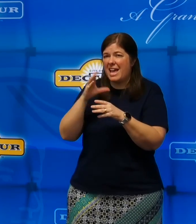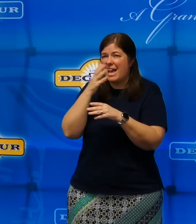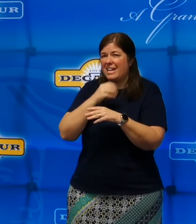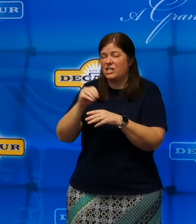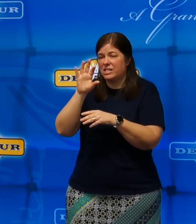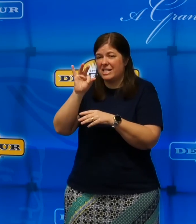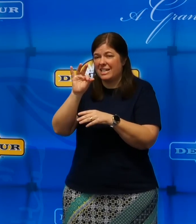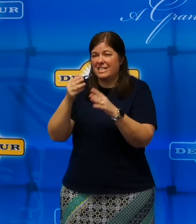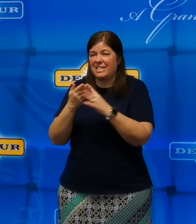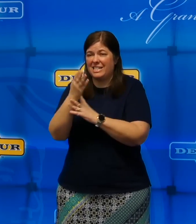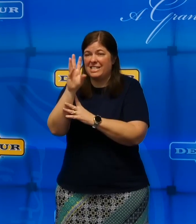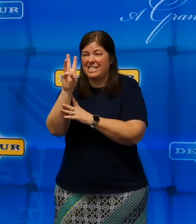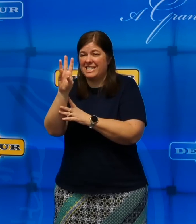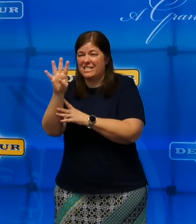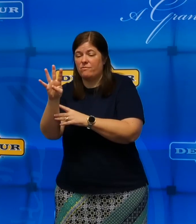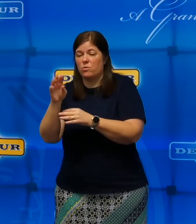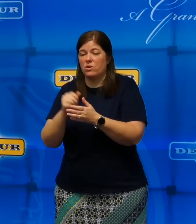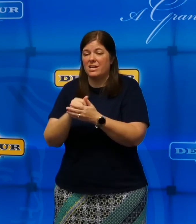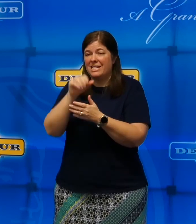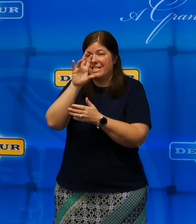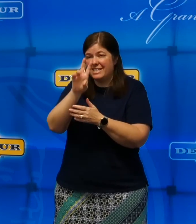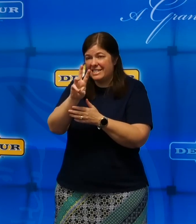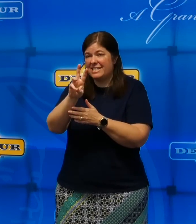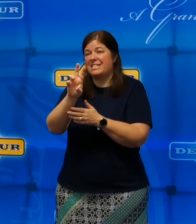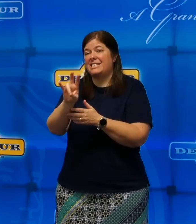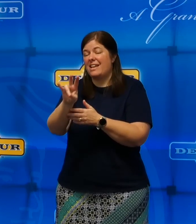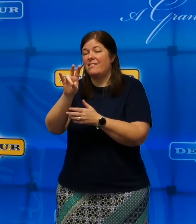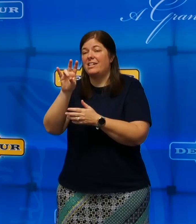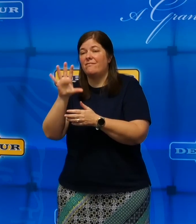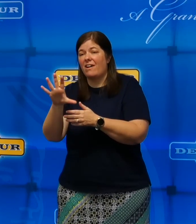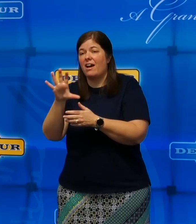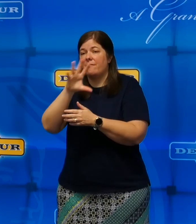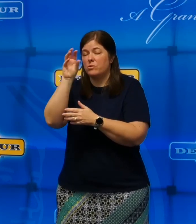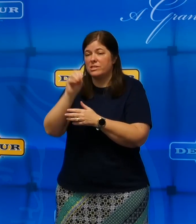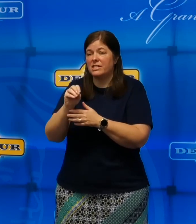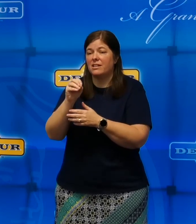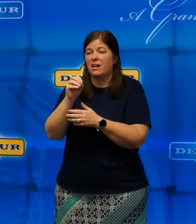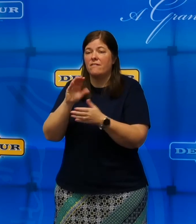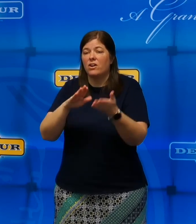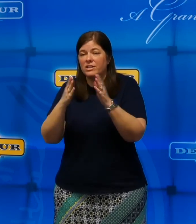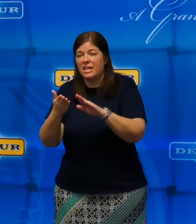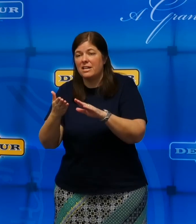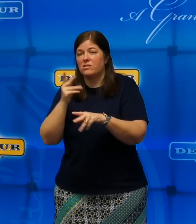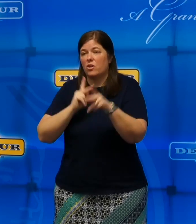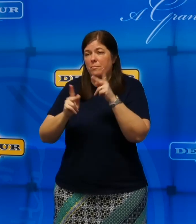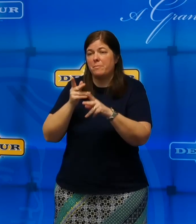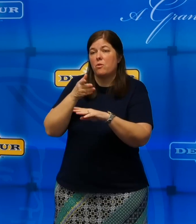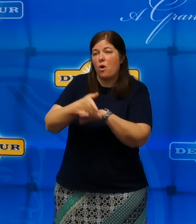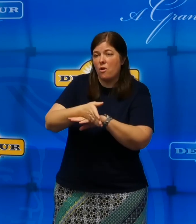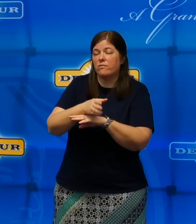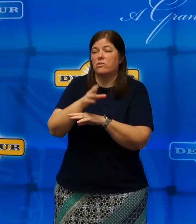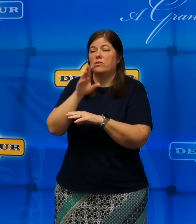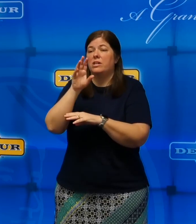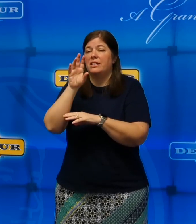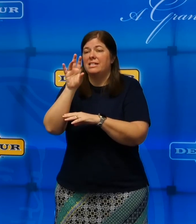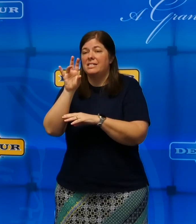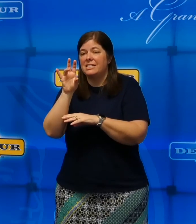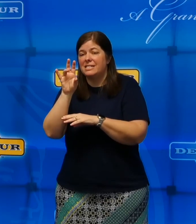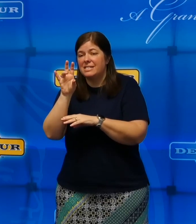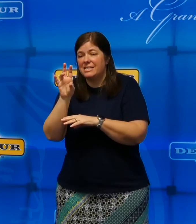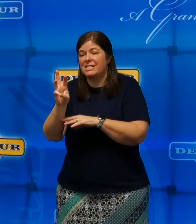that, 75% of our deaths are in those that are over 65 years of age, which speaks to our